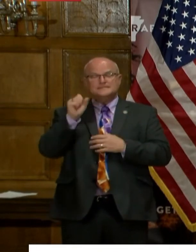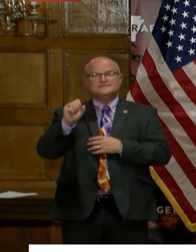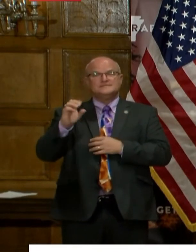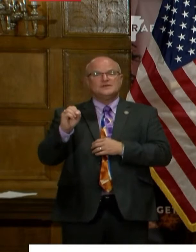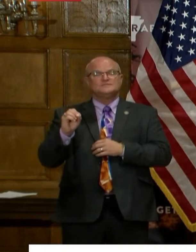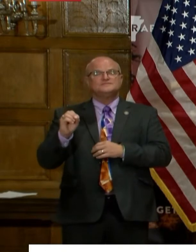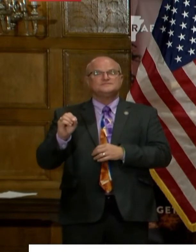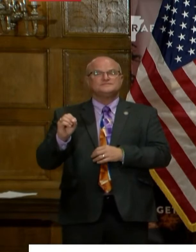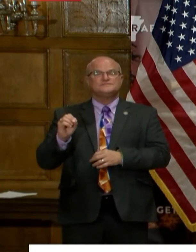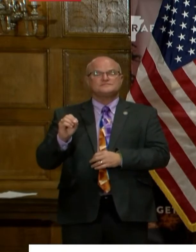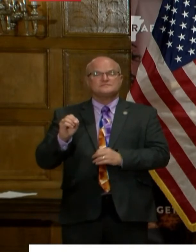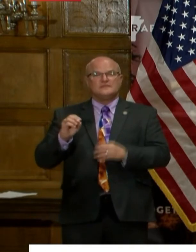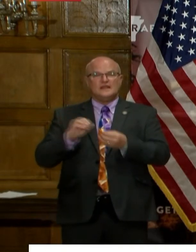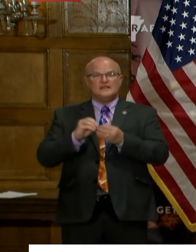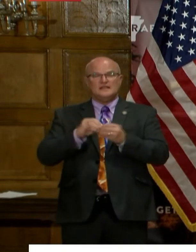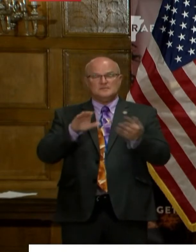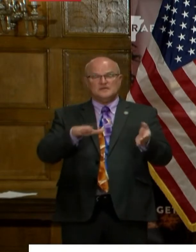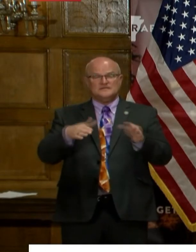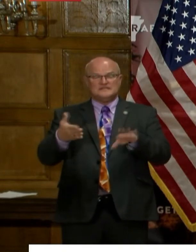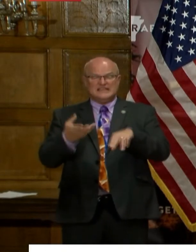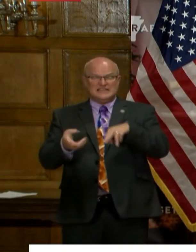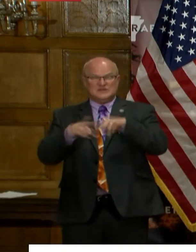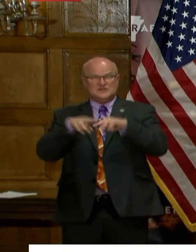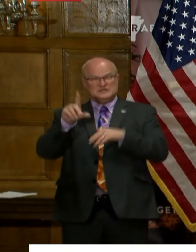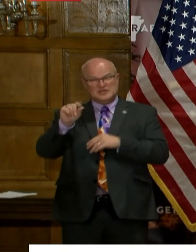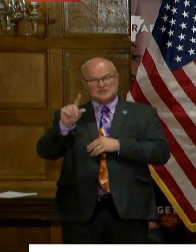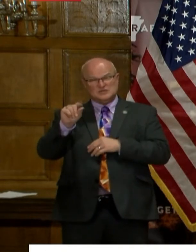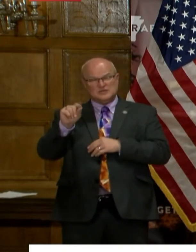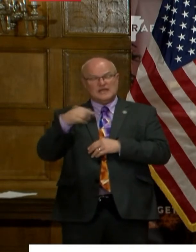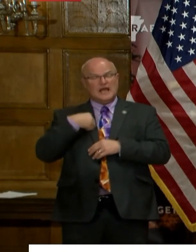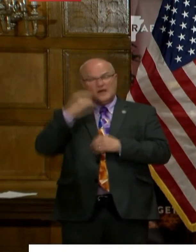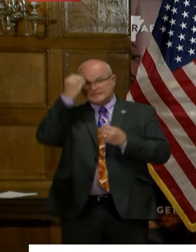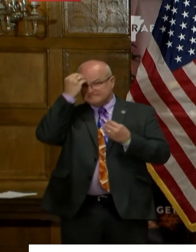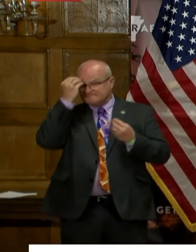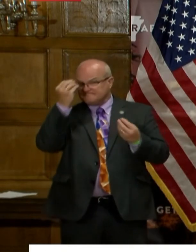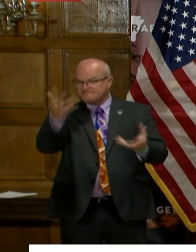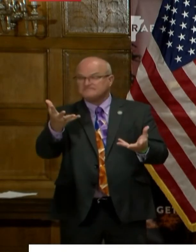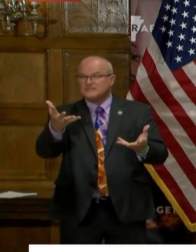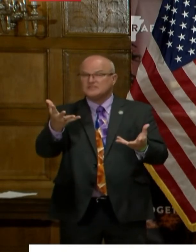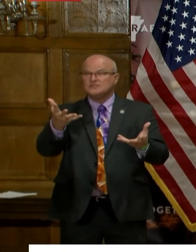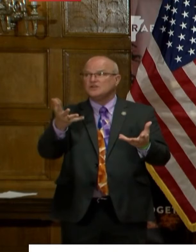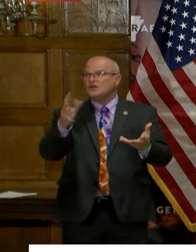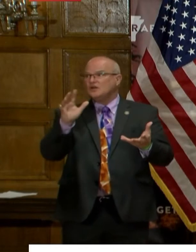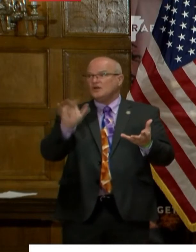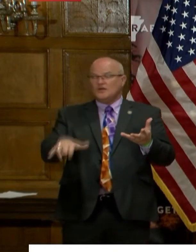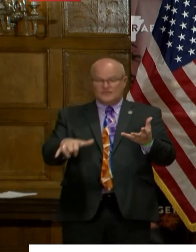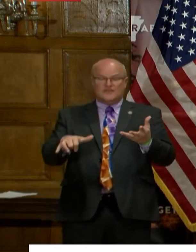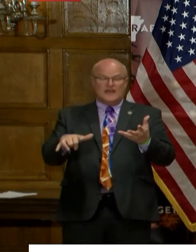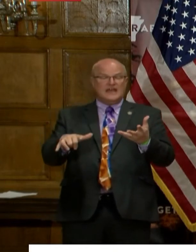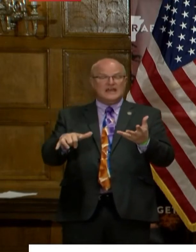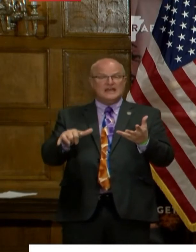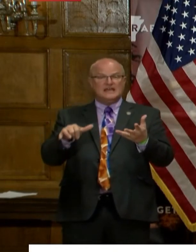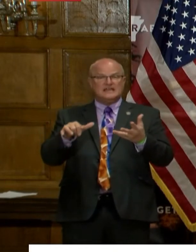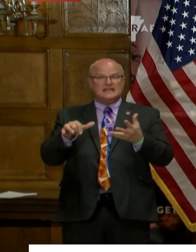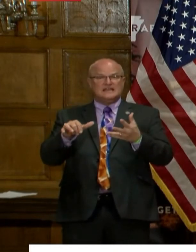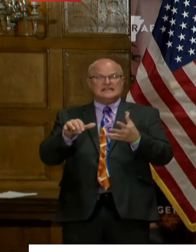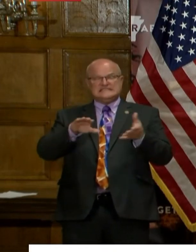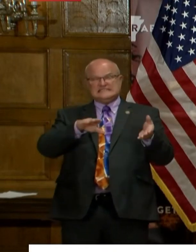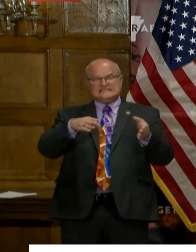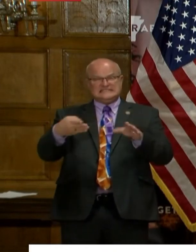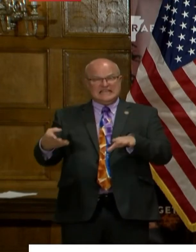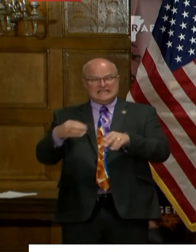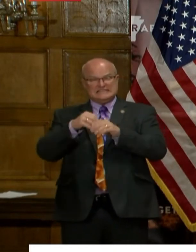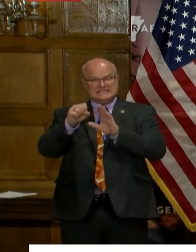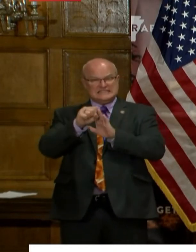as mentioned, the number of deaths increased by 20. I want to point out that following the trend of deaths in